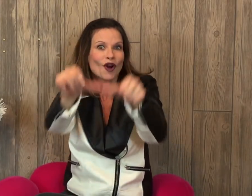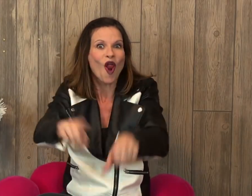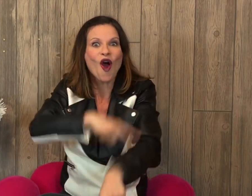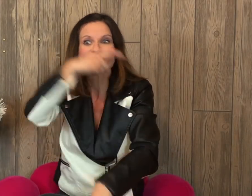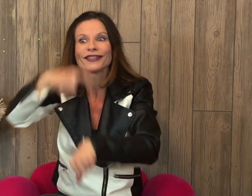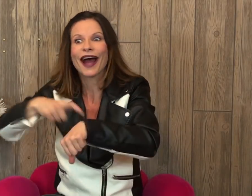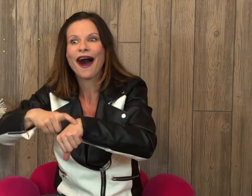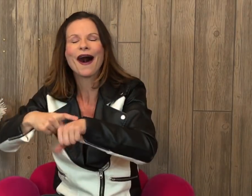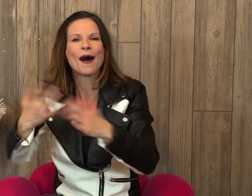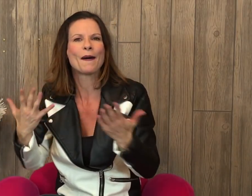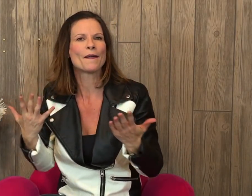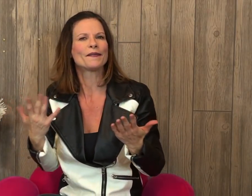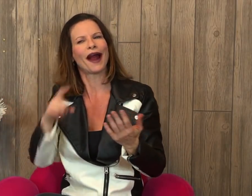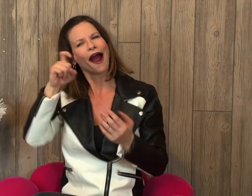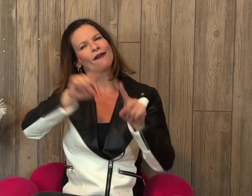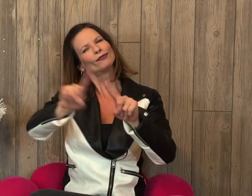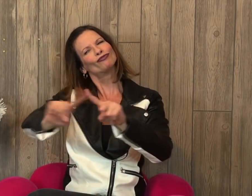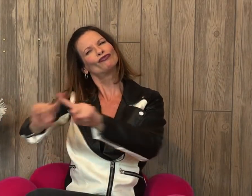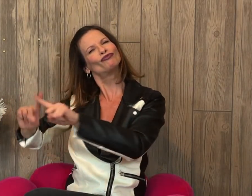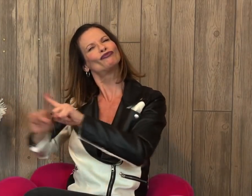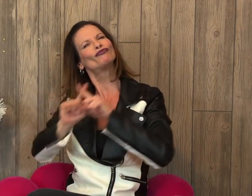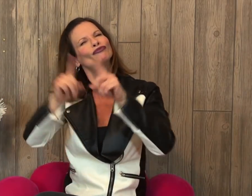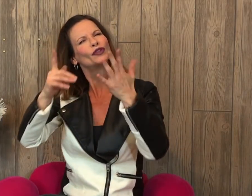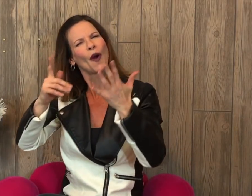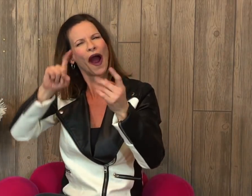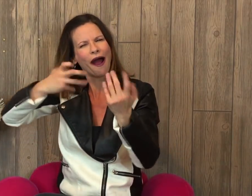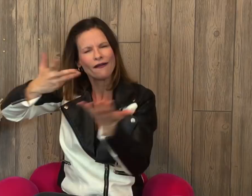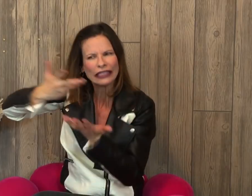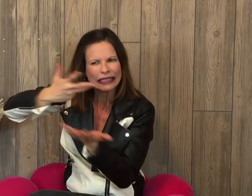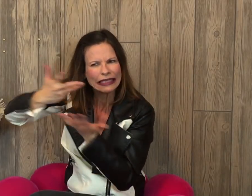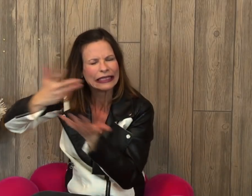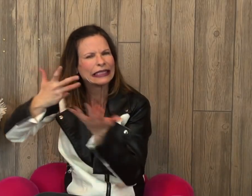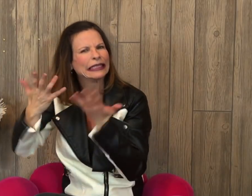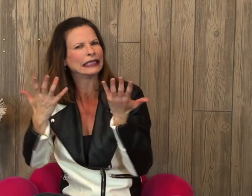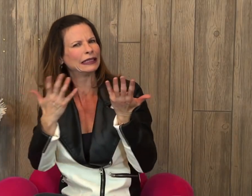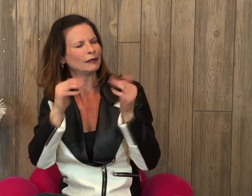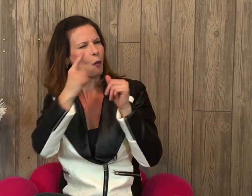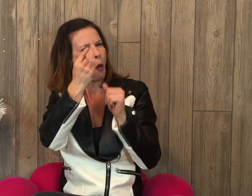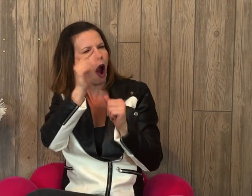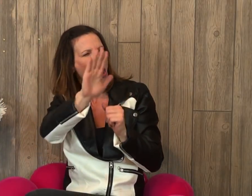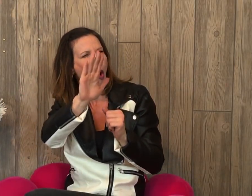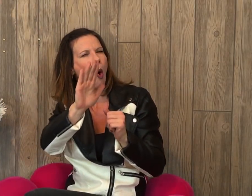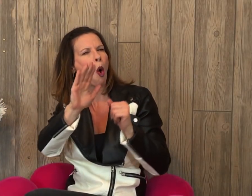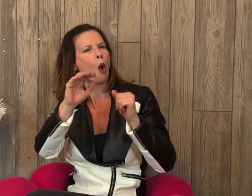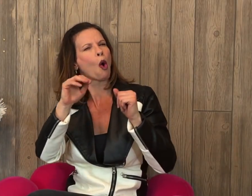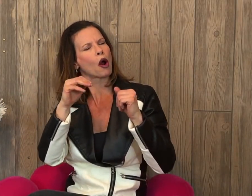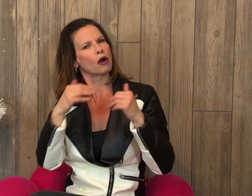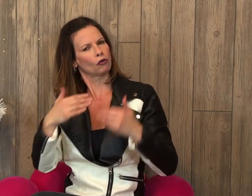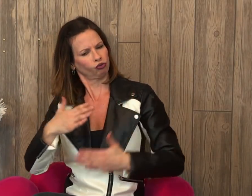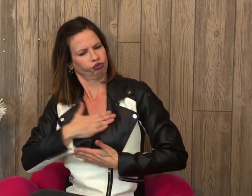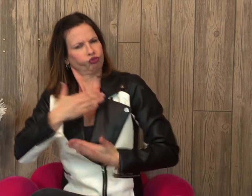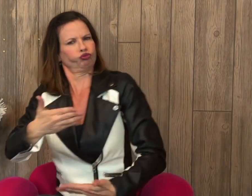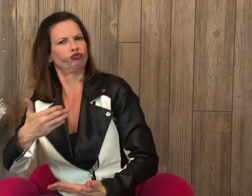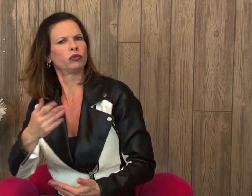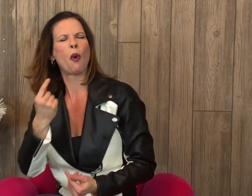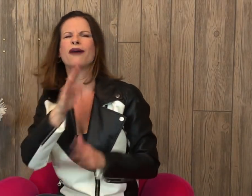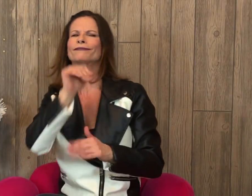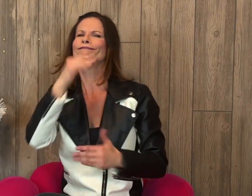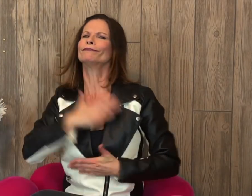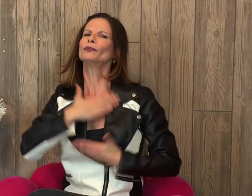Unwillingness to venture out and try new things. If you want to have a long and happy relationship, you gotta spice things up. Have that conversation